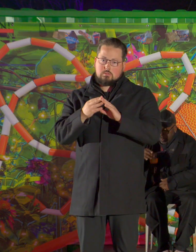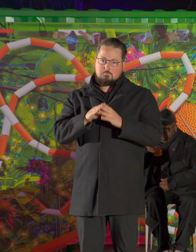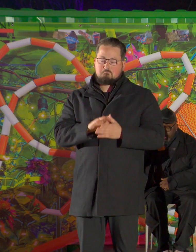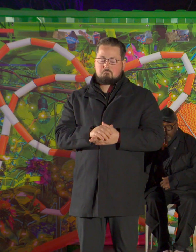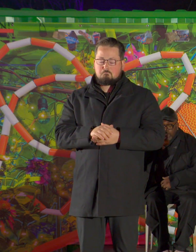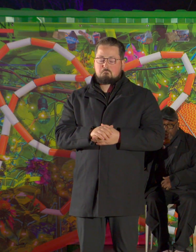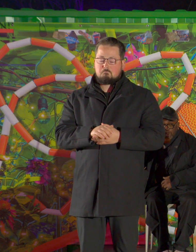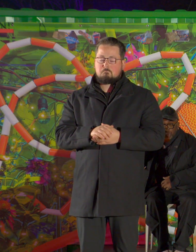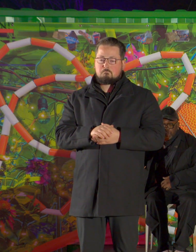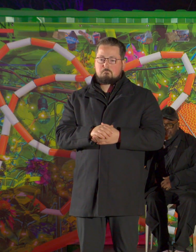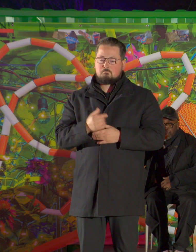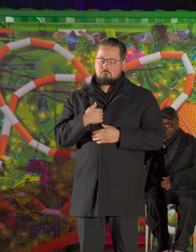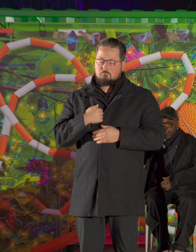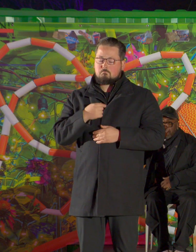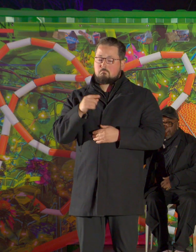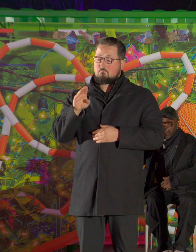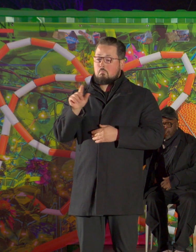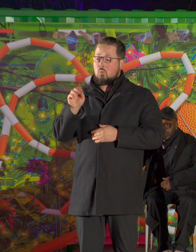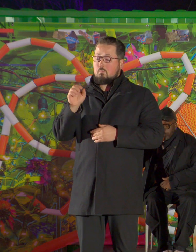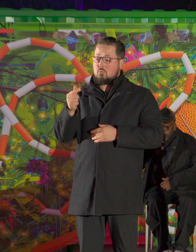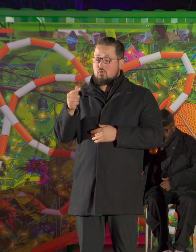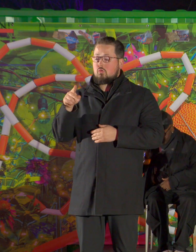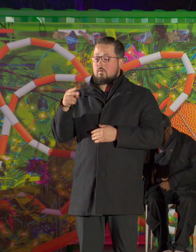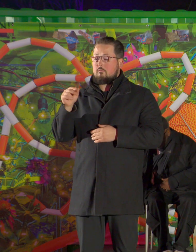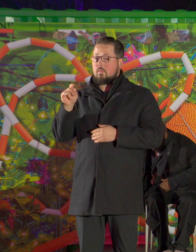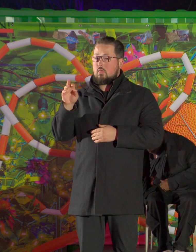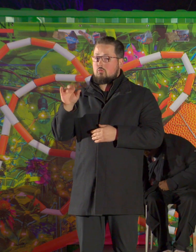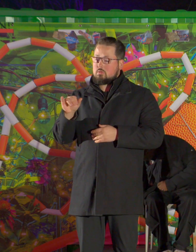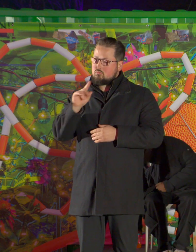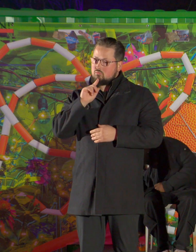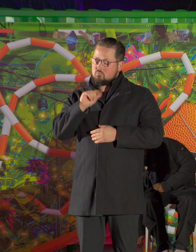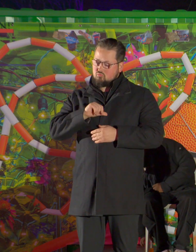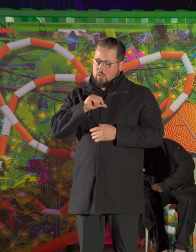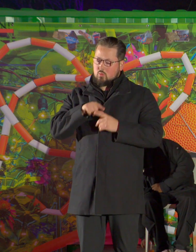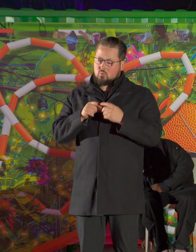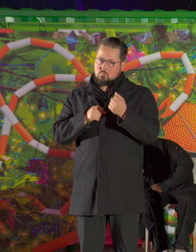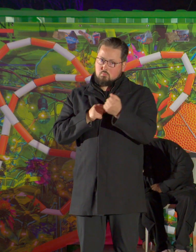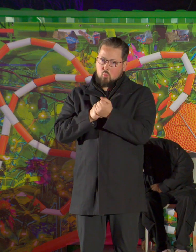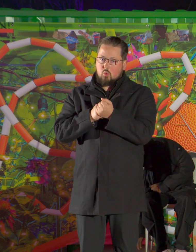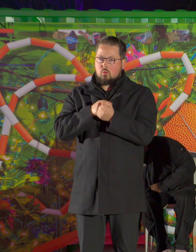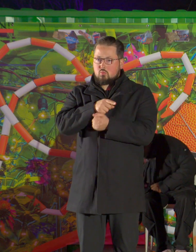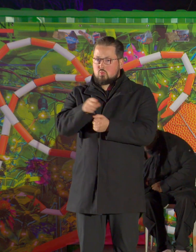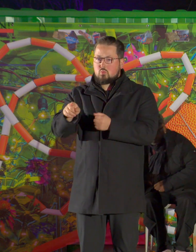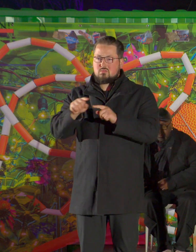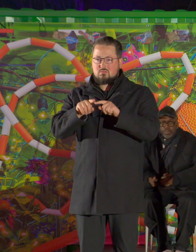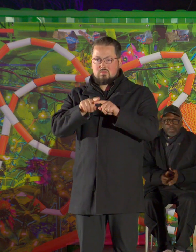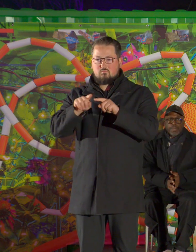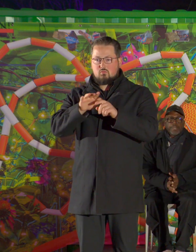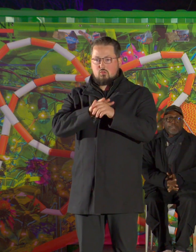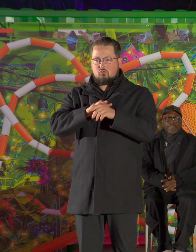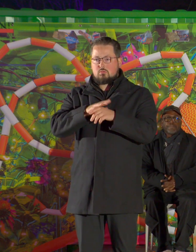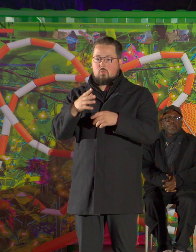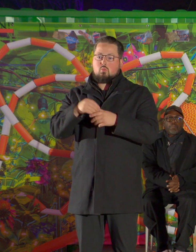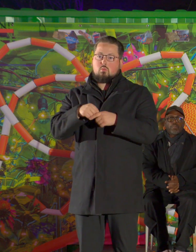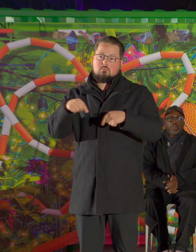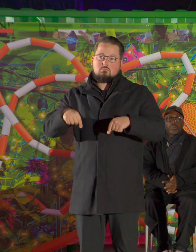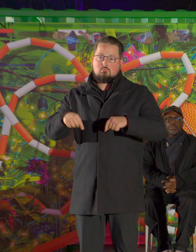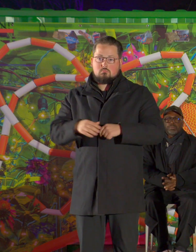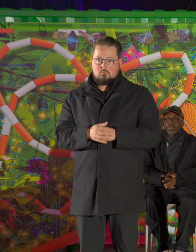know how proud Bloomberg Philanthropies is to support you in so many areas, including the